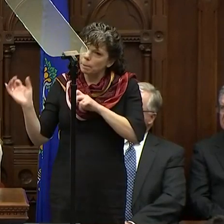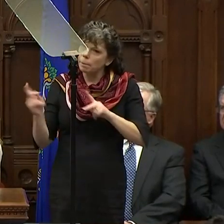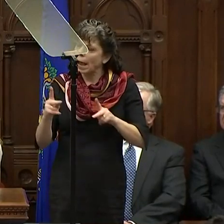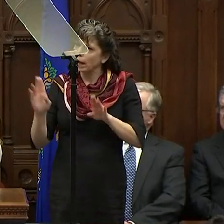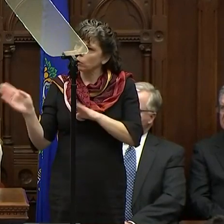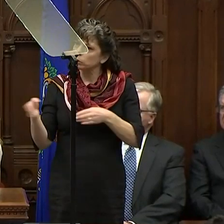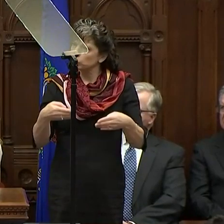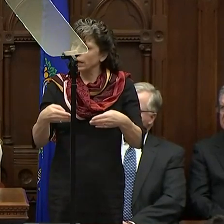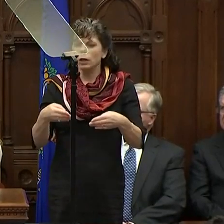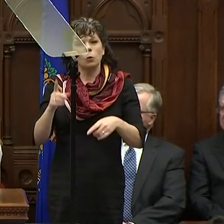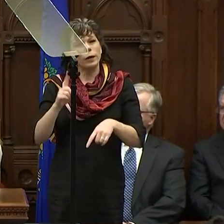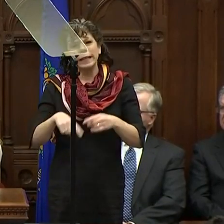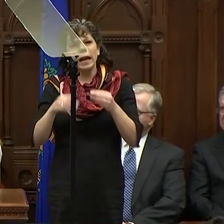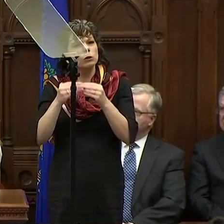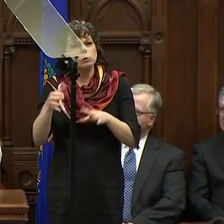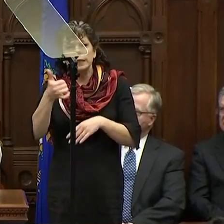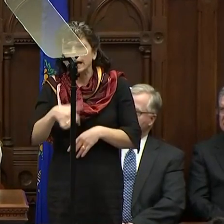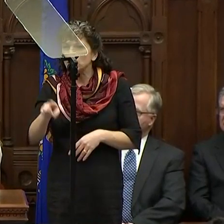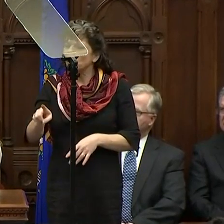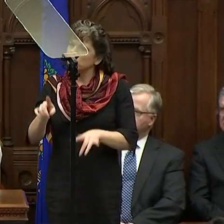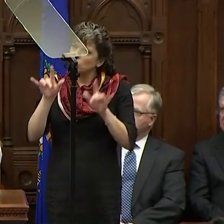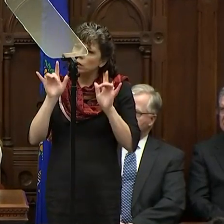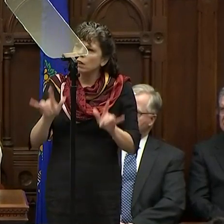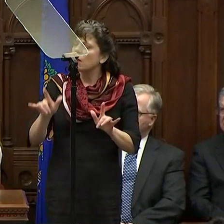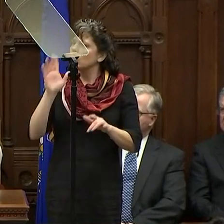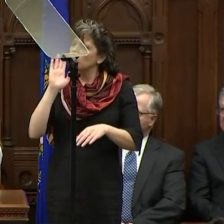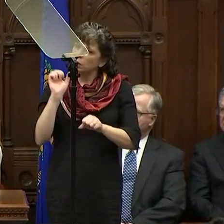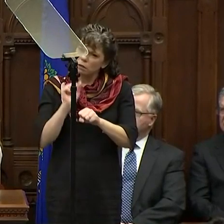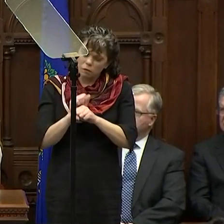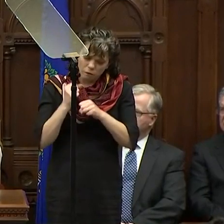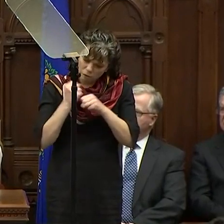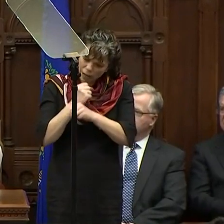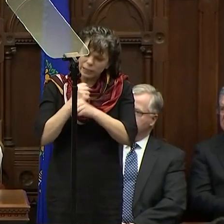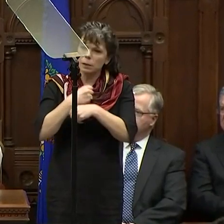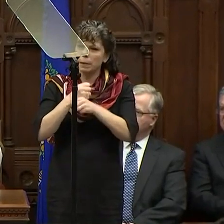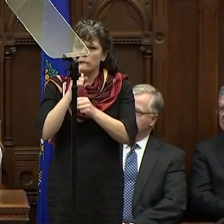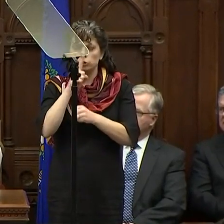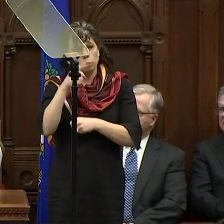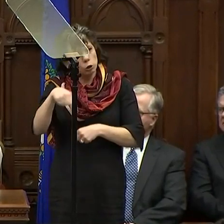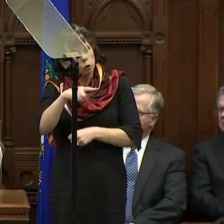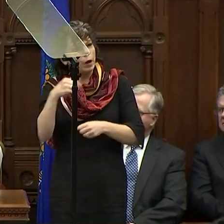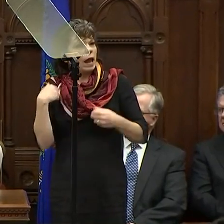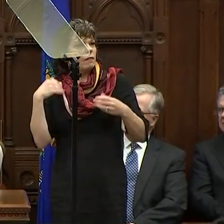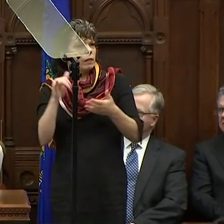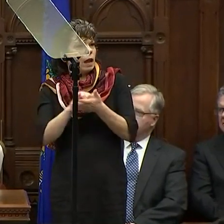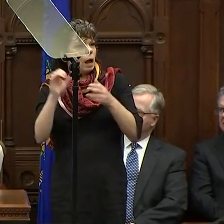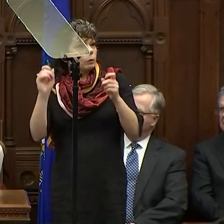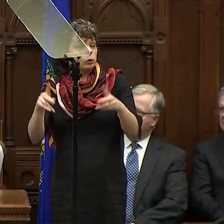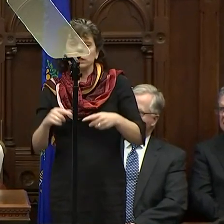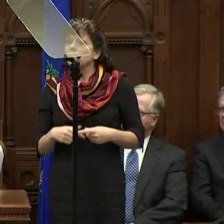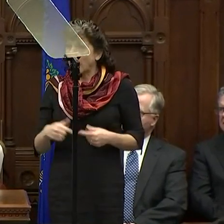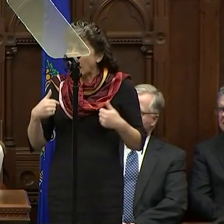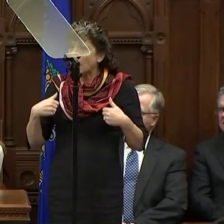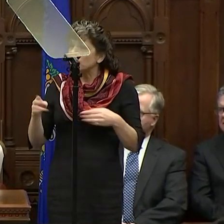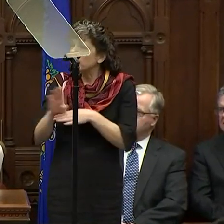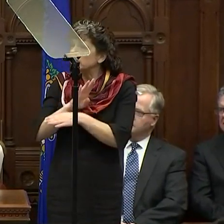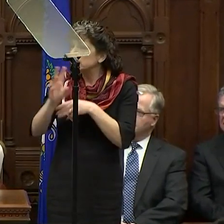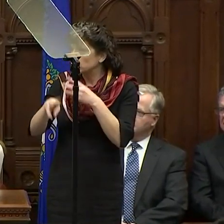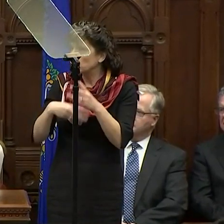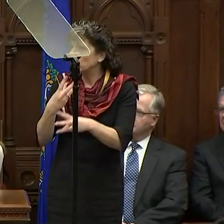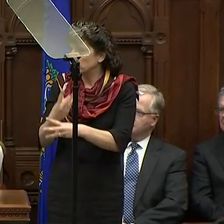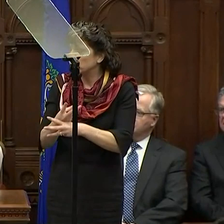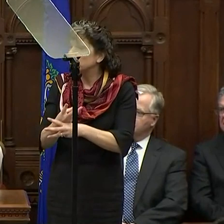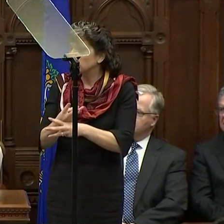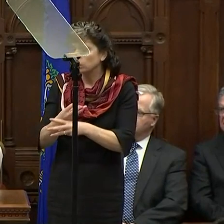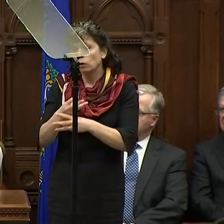afford to lose anybody, and we love you, and we're going to fight to make sure that you get that opportunity. And look, I come out of the entrepreneurial world where